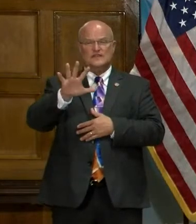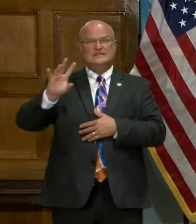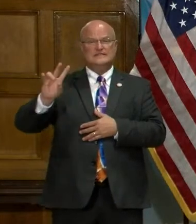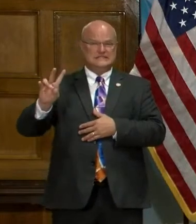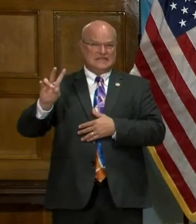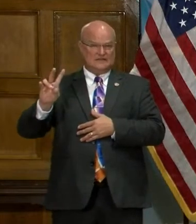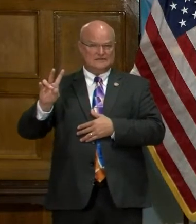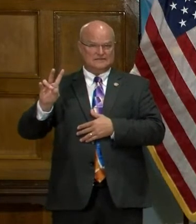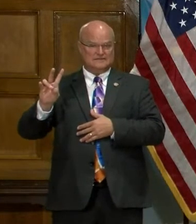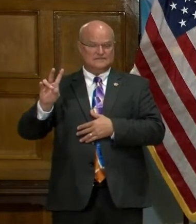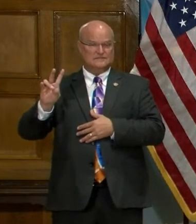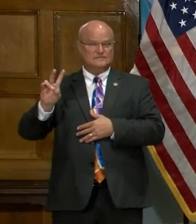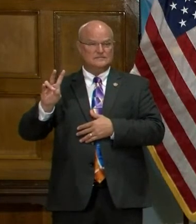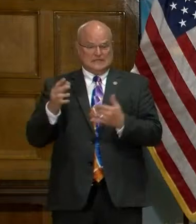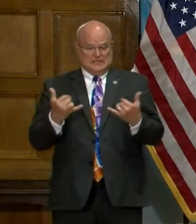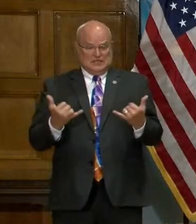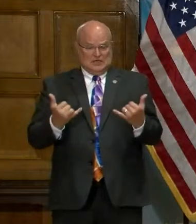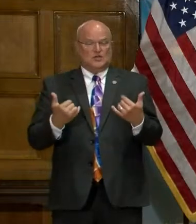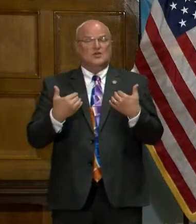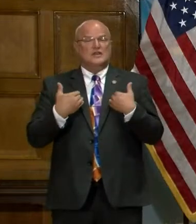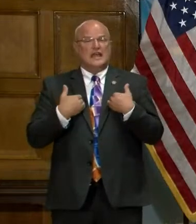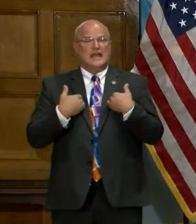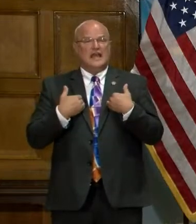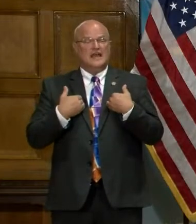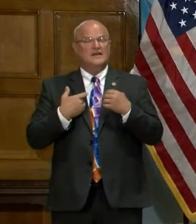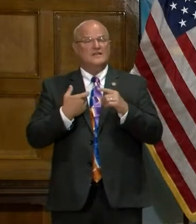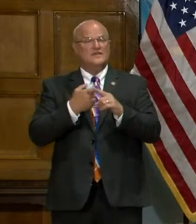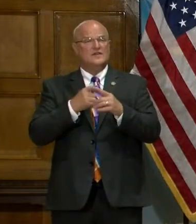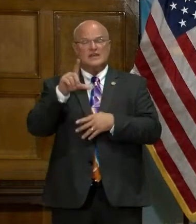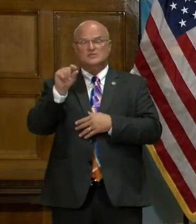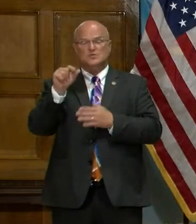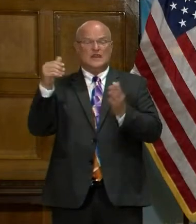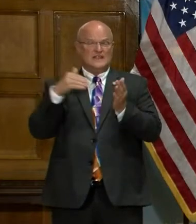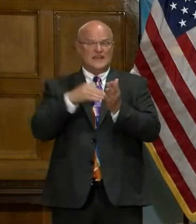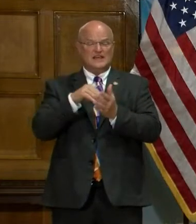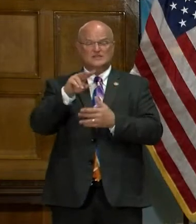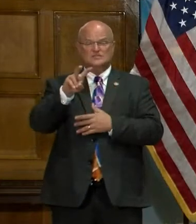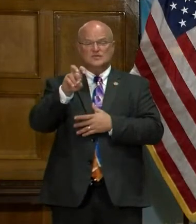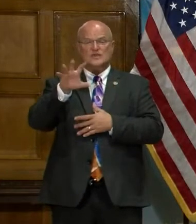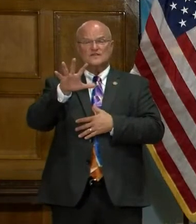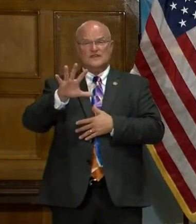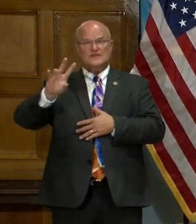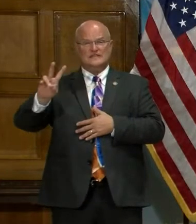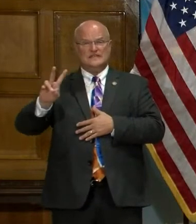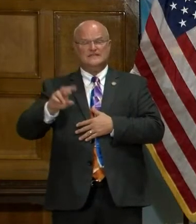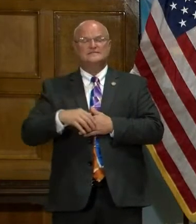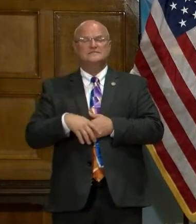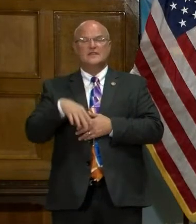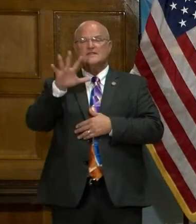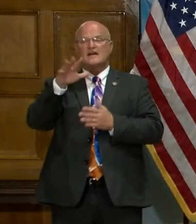20,257. We currently have, of those 20,257,